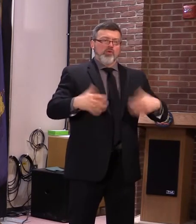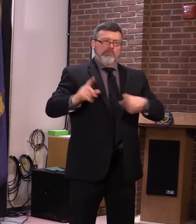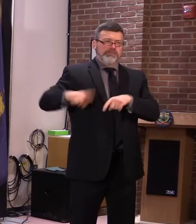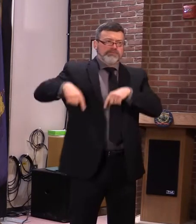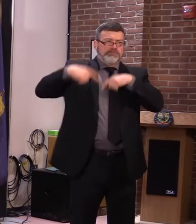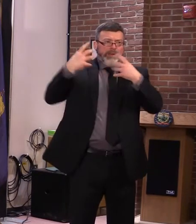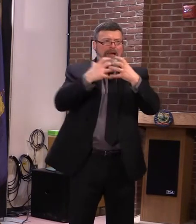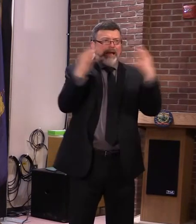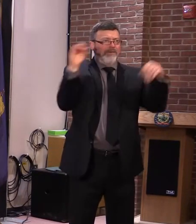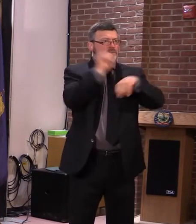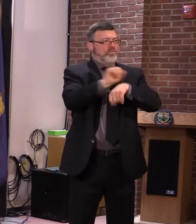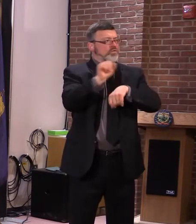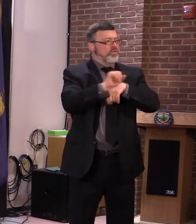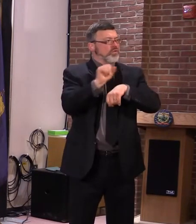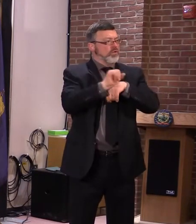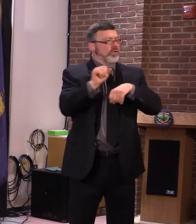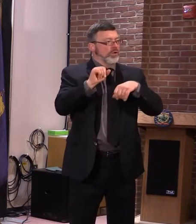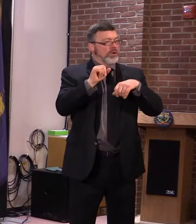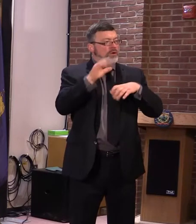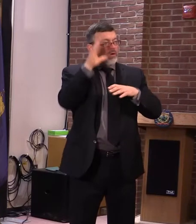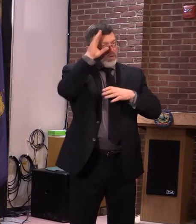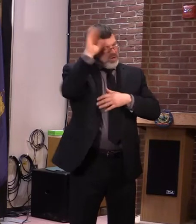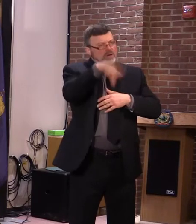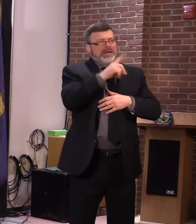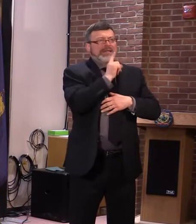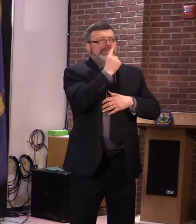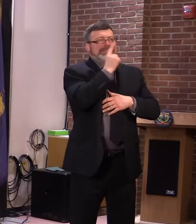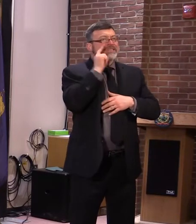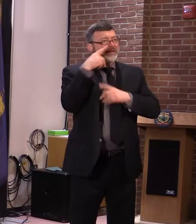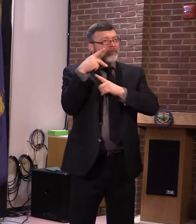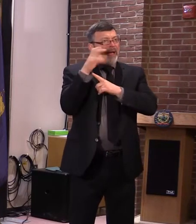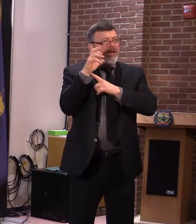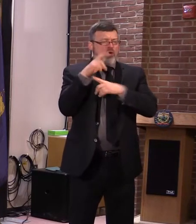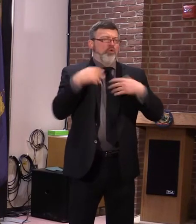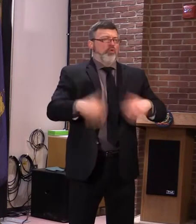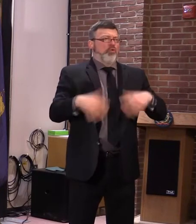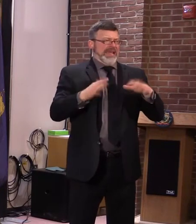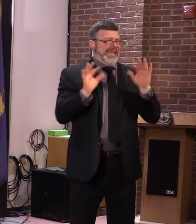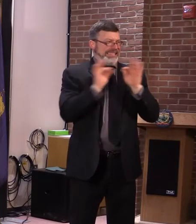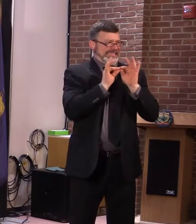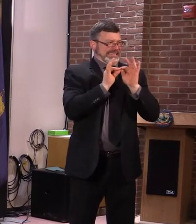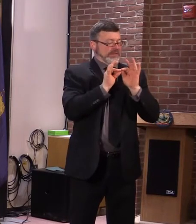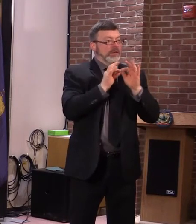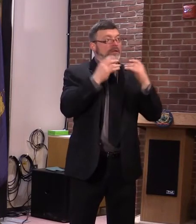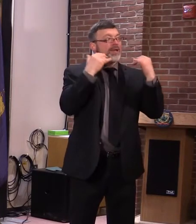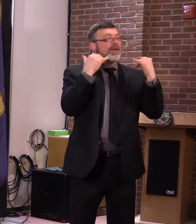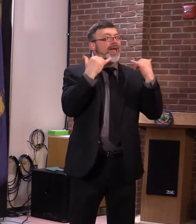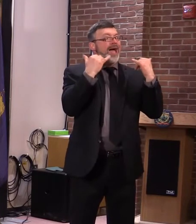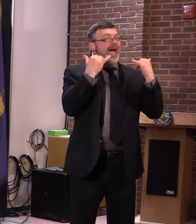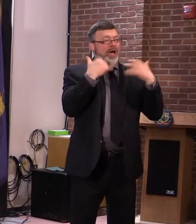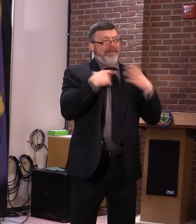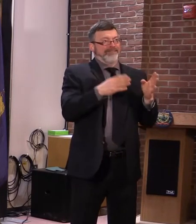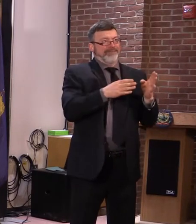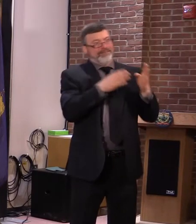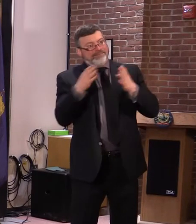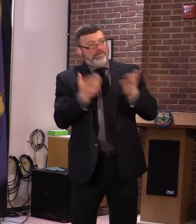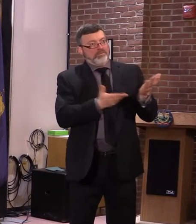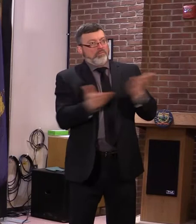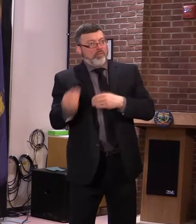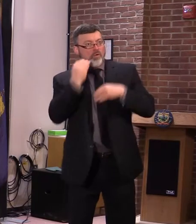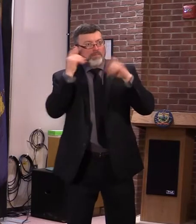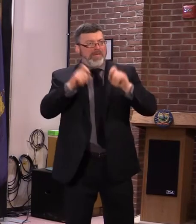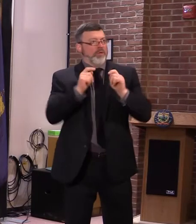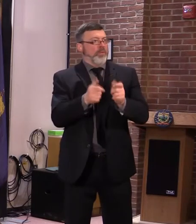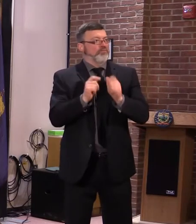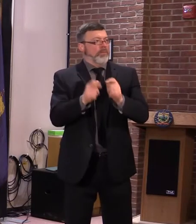PCR tests, which have been critical throughout the pandemic, we are working to get many rapid tests into the hands of Vermonters to take home